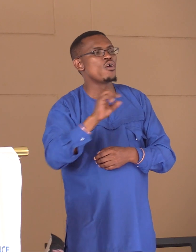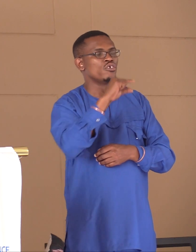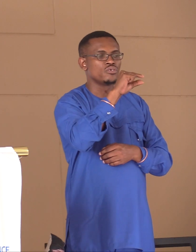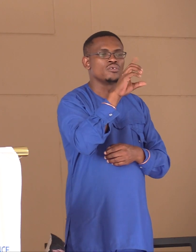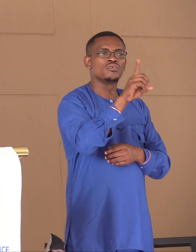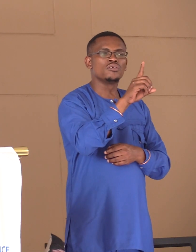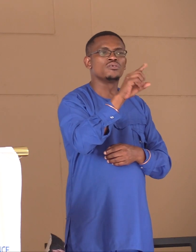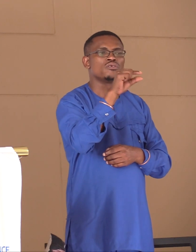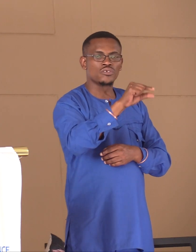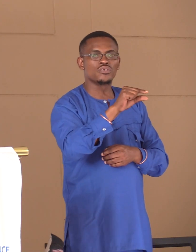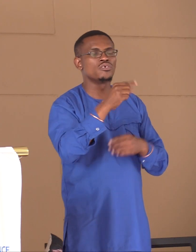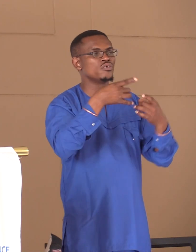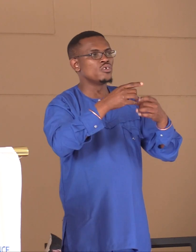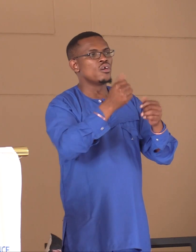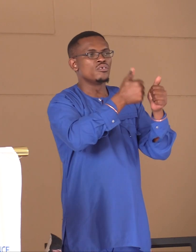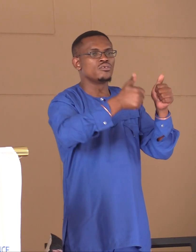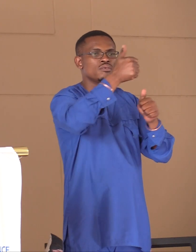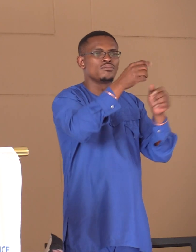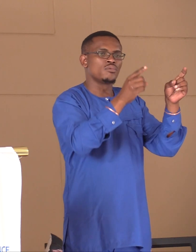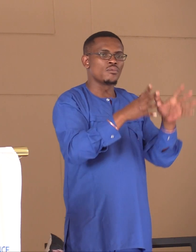DDGS Chief Director and District Directors,